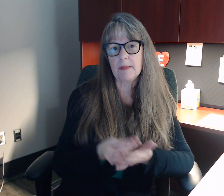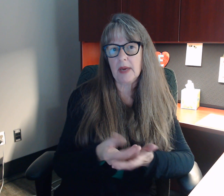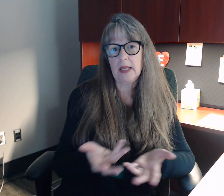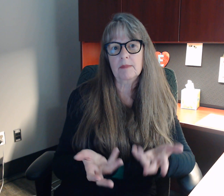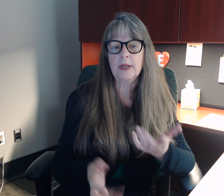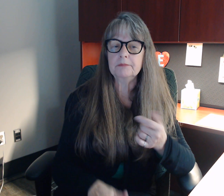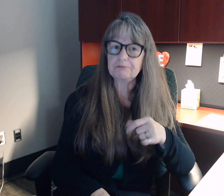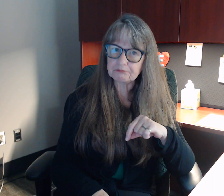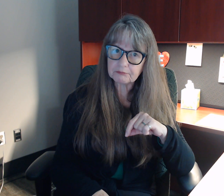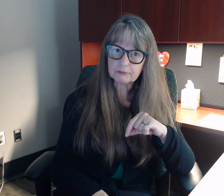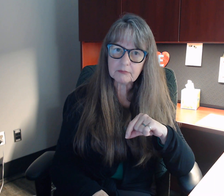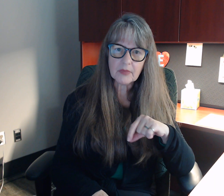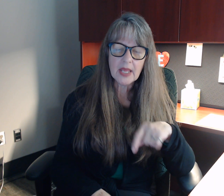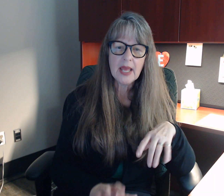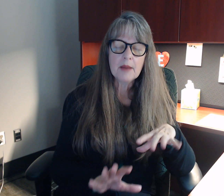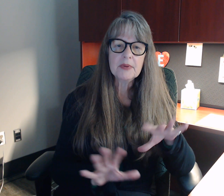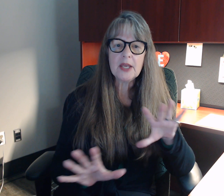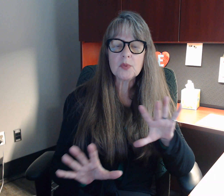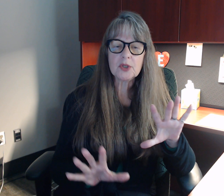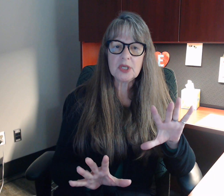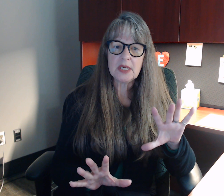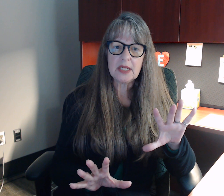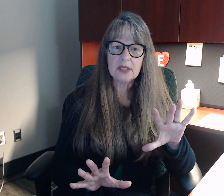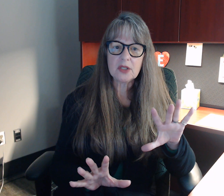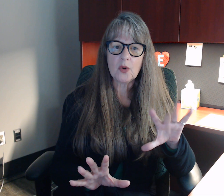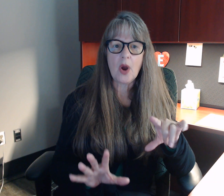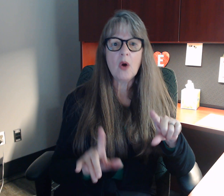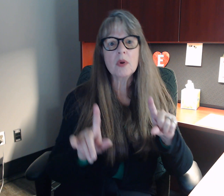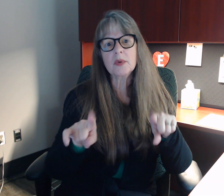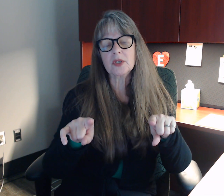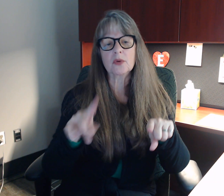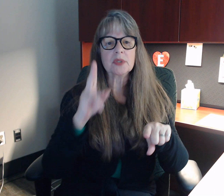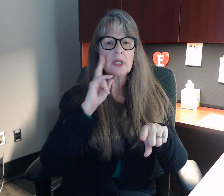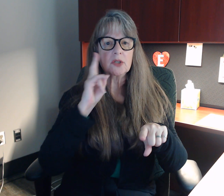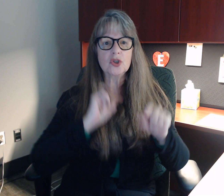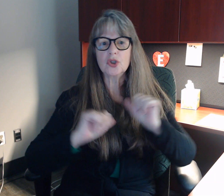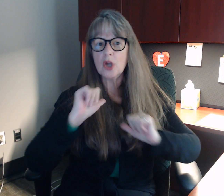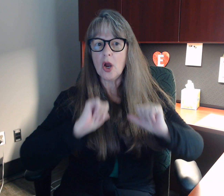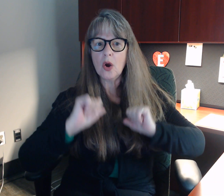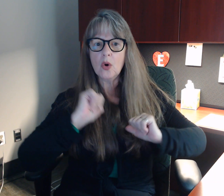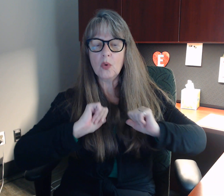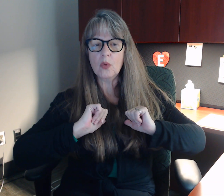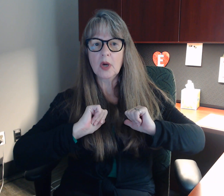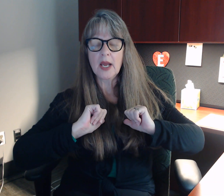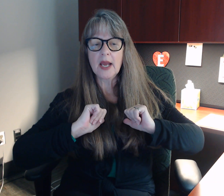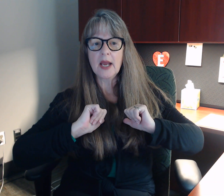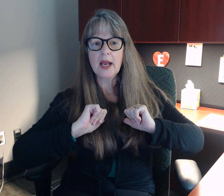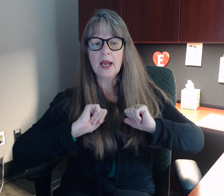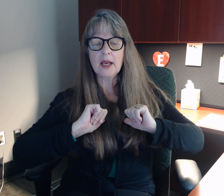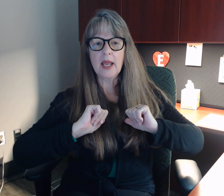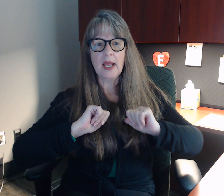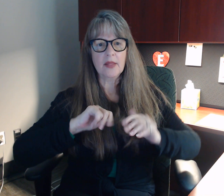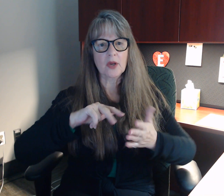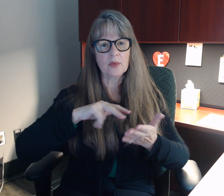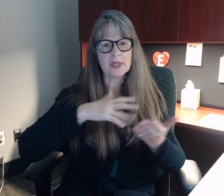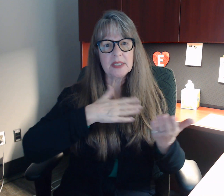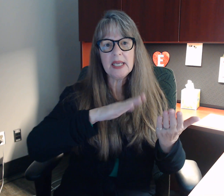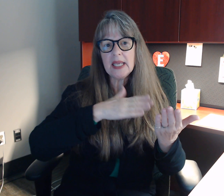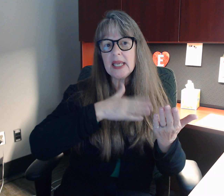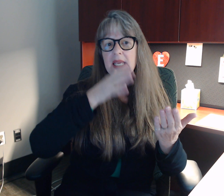money. But that's what she did. And so, we went to go see a show, and there was